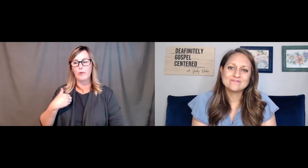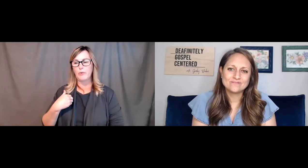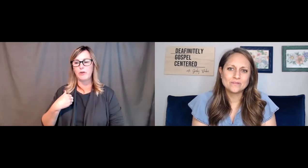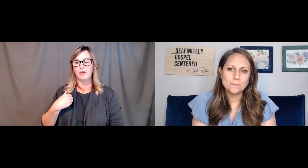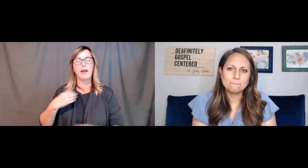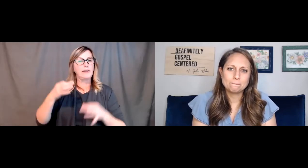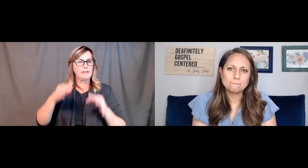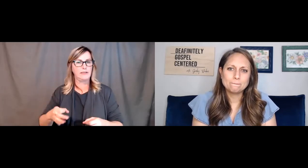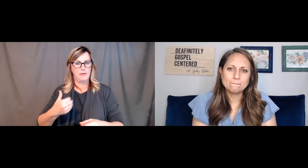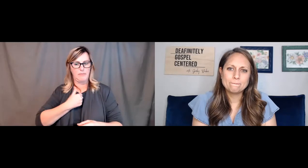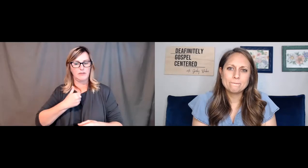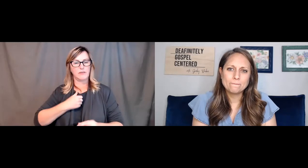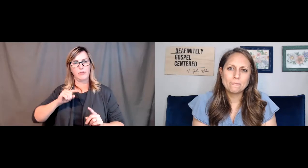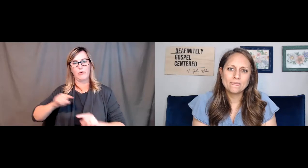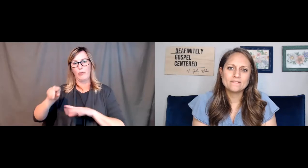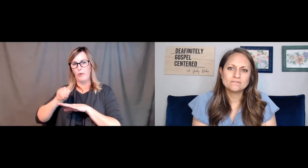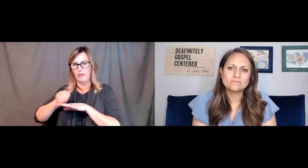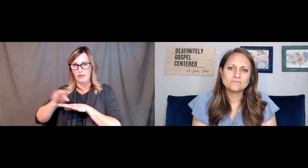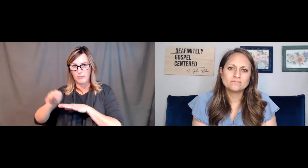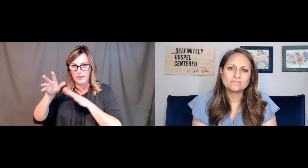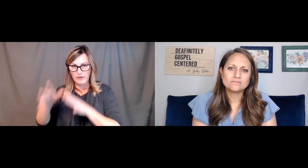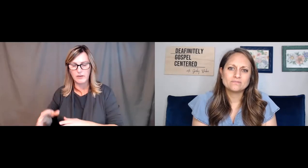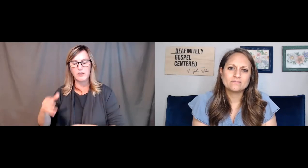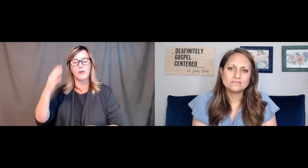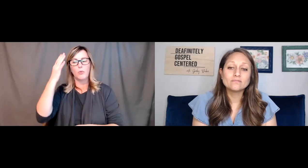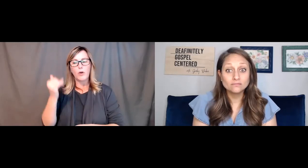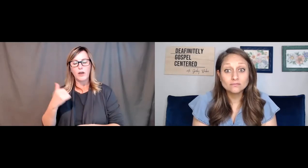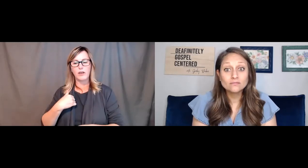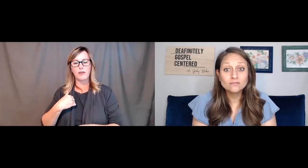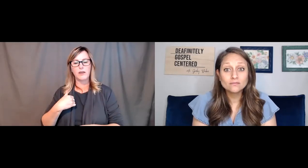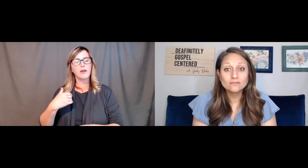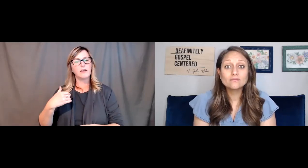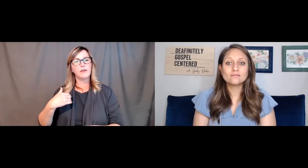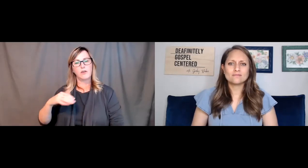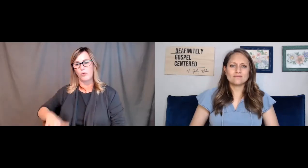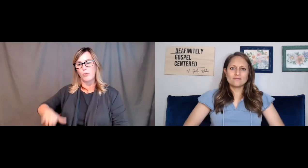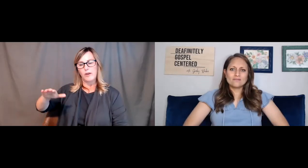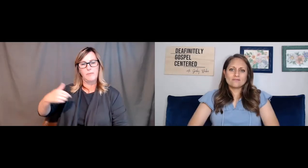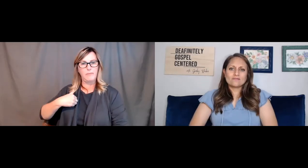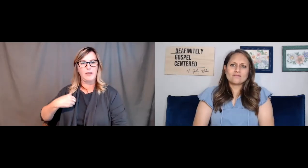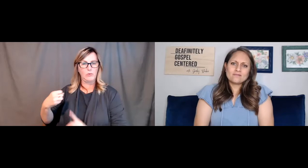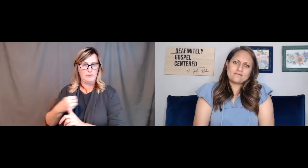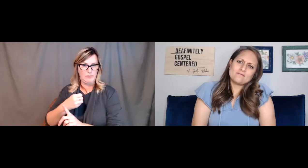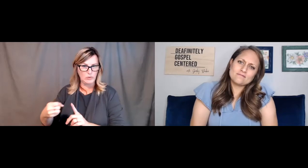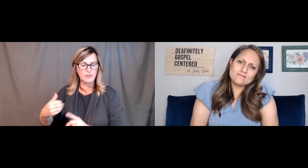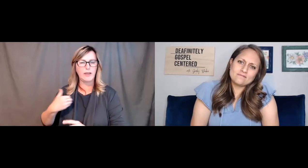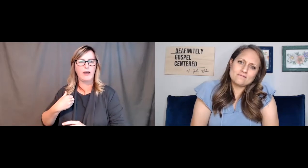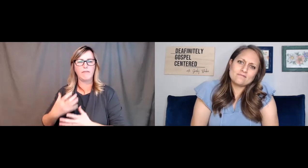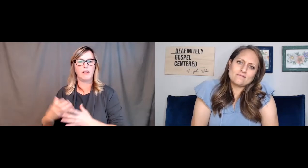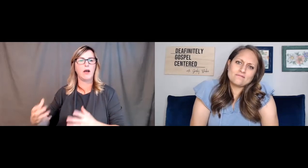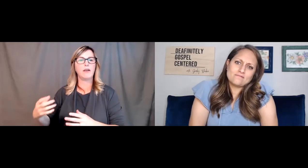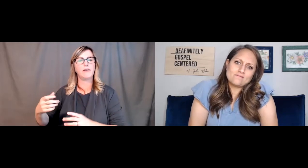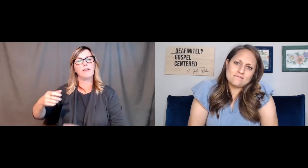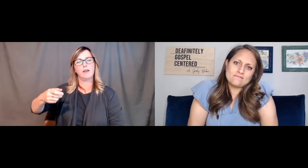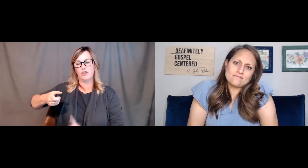a few years ago, I decided to go to counseling. And that decision was because I